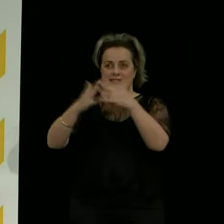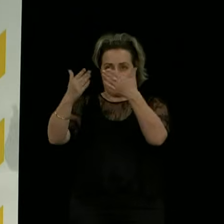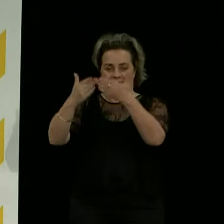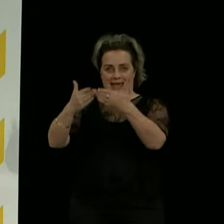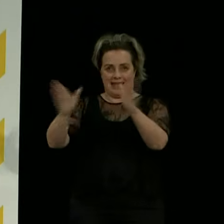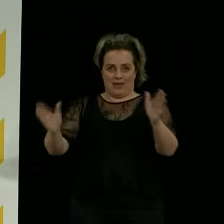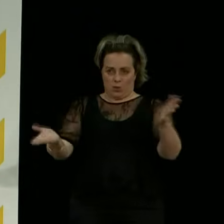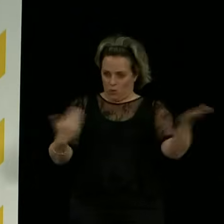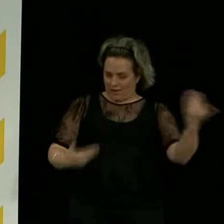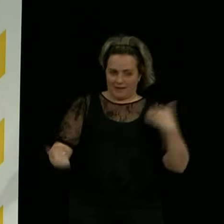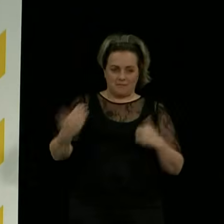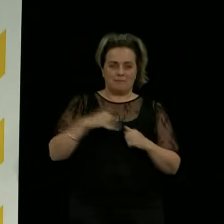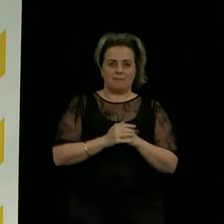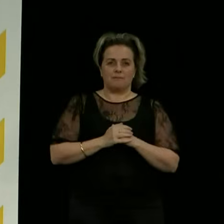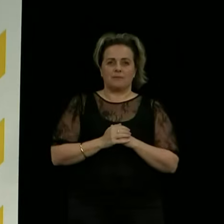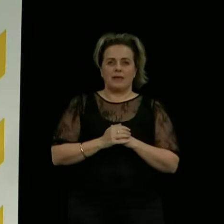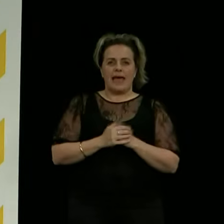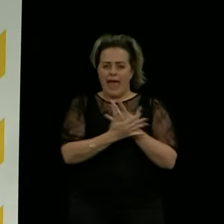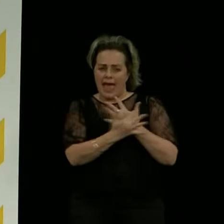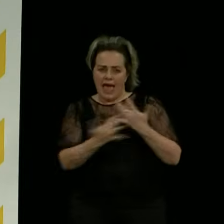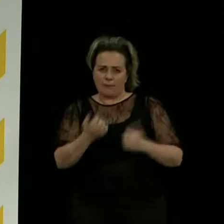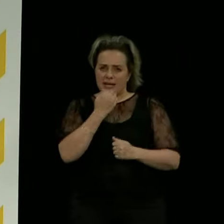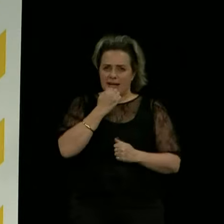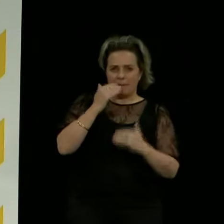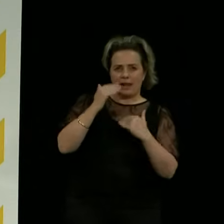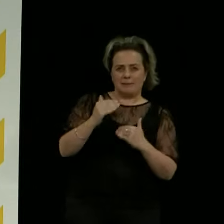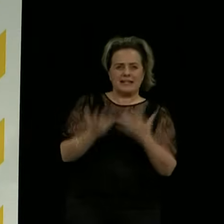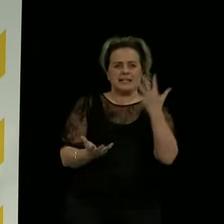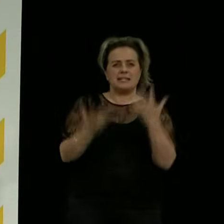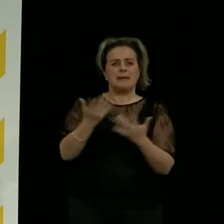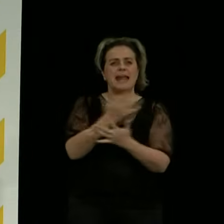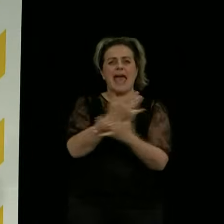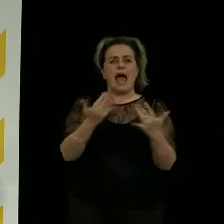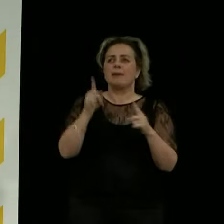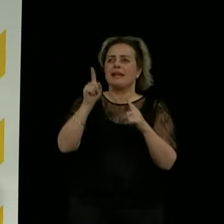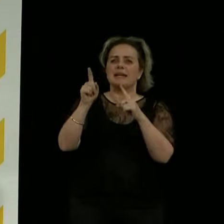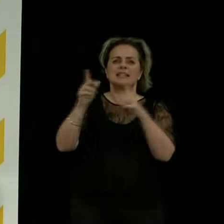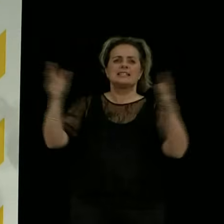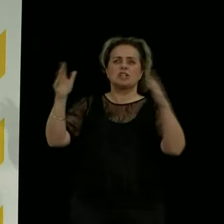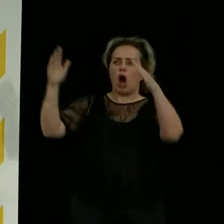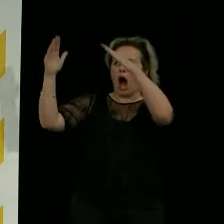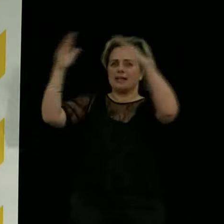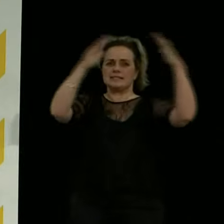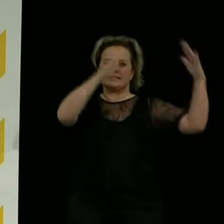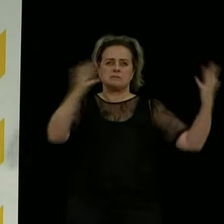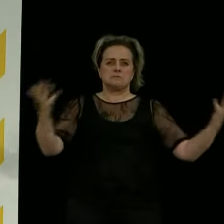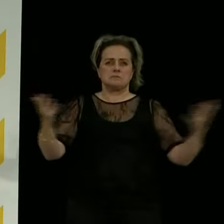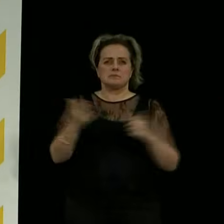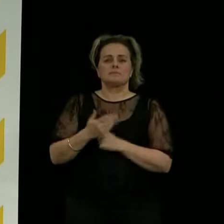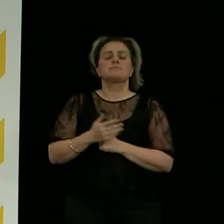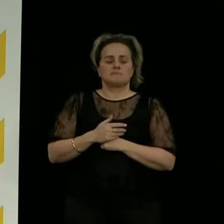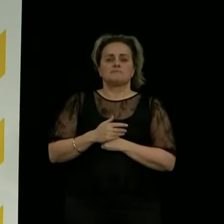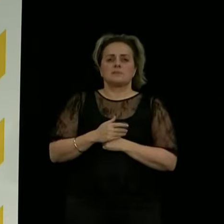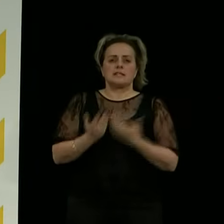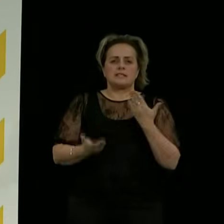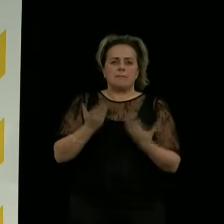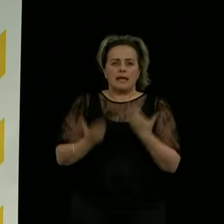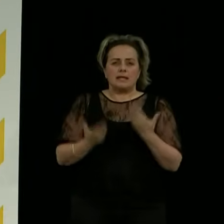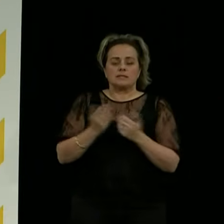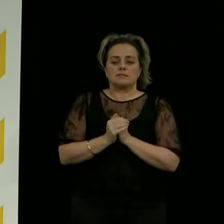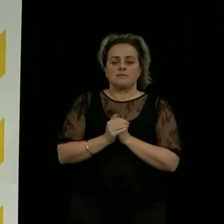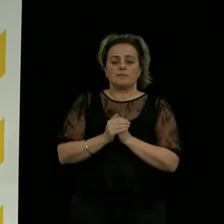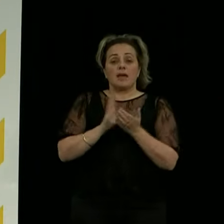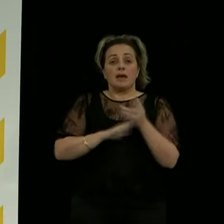will depend on the number of bubbles of 10 children they can manage on their site. And you'll remember this was an approach we took with our original lockdown.